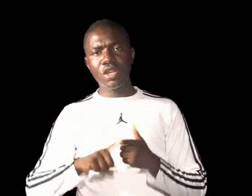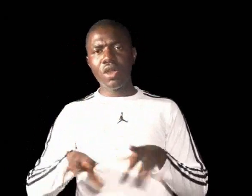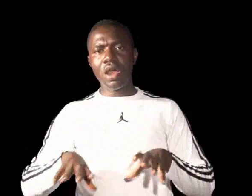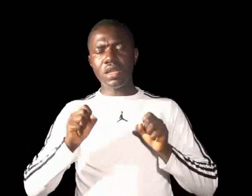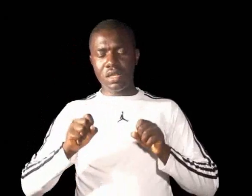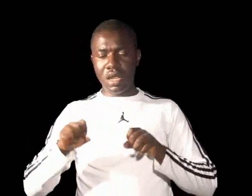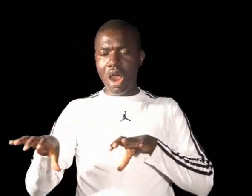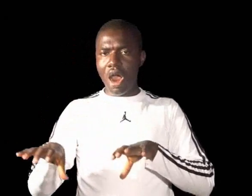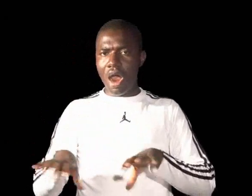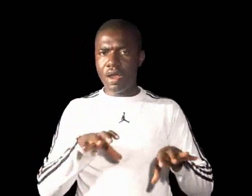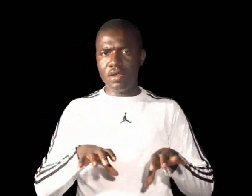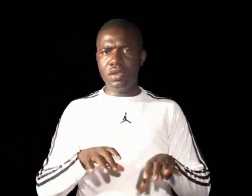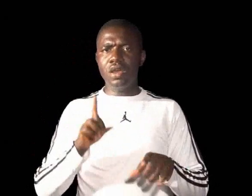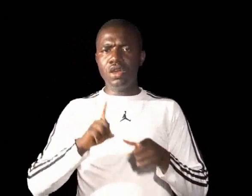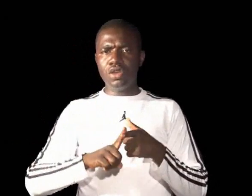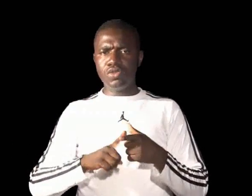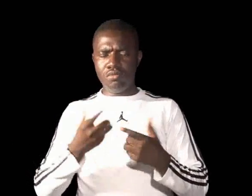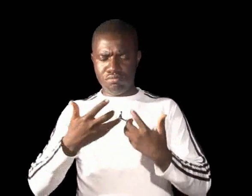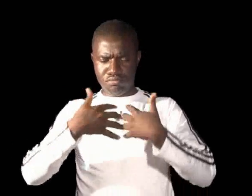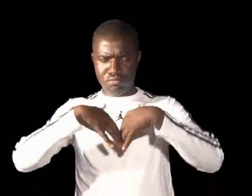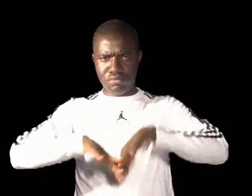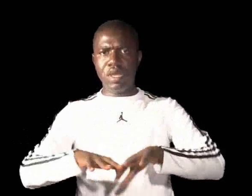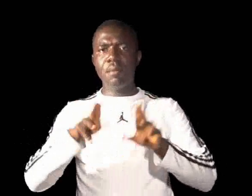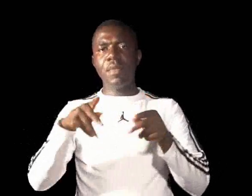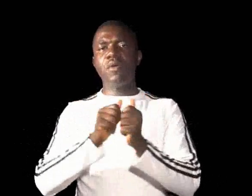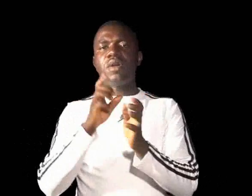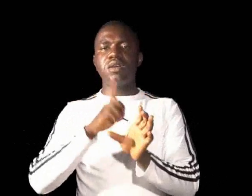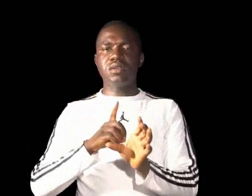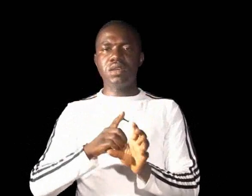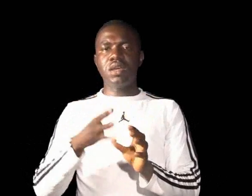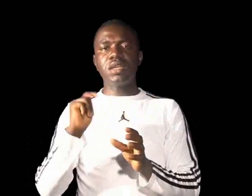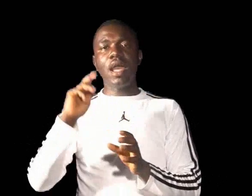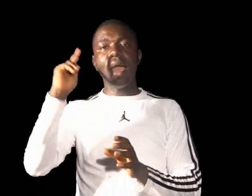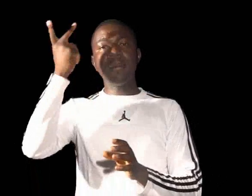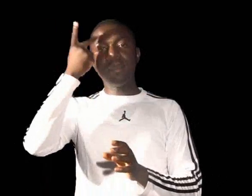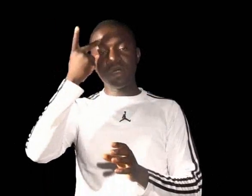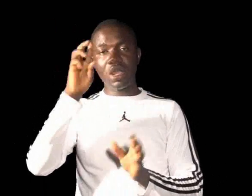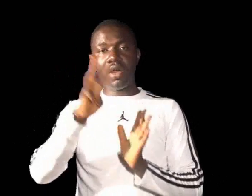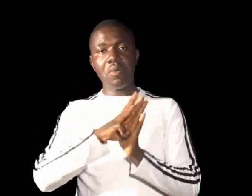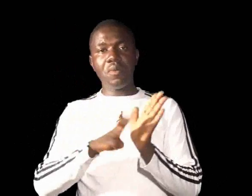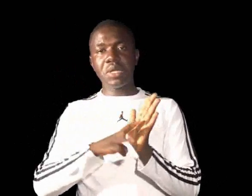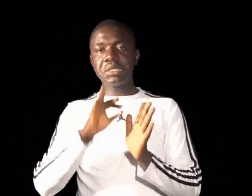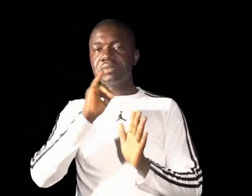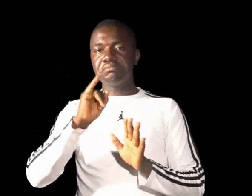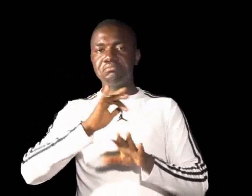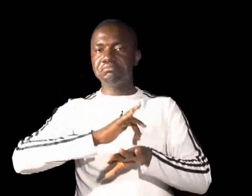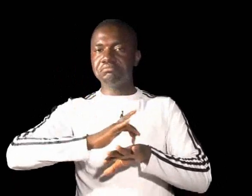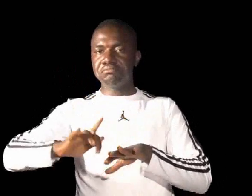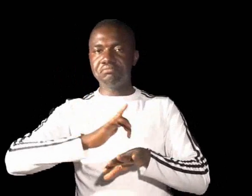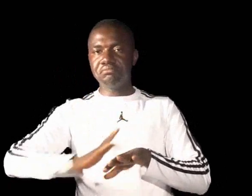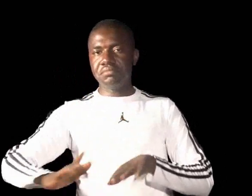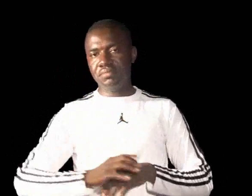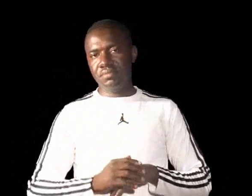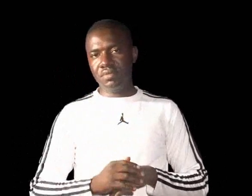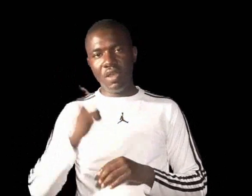take a concerted approach to mainstreaming disability. The political will to do so is sorely lacking. For